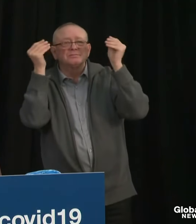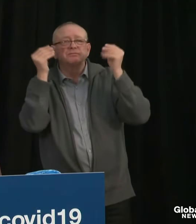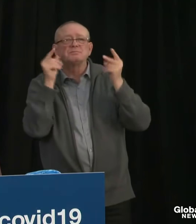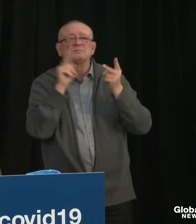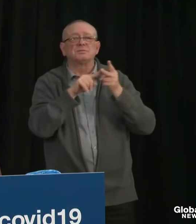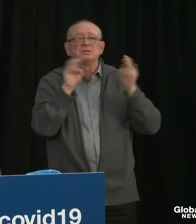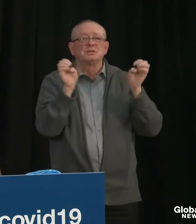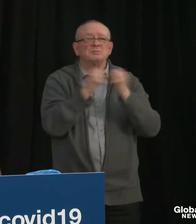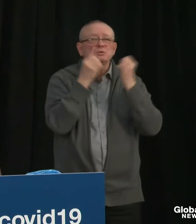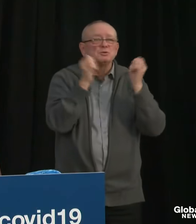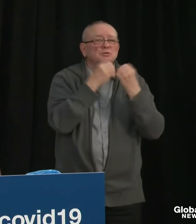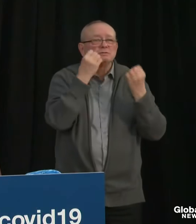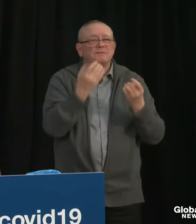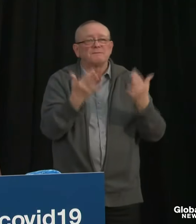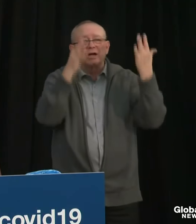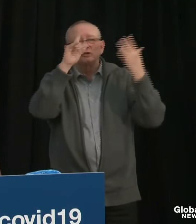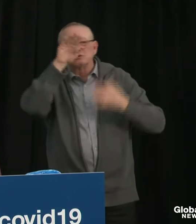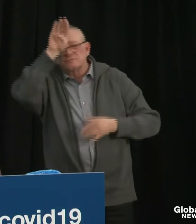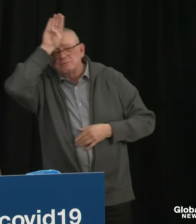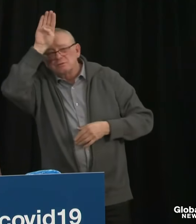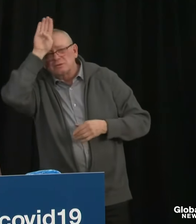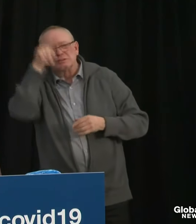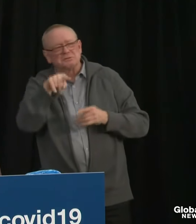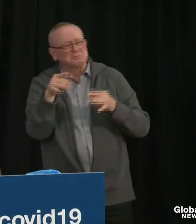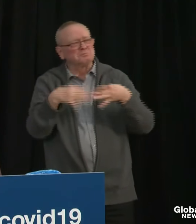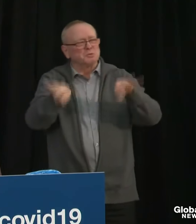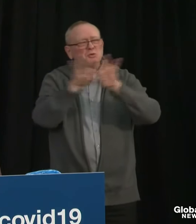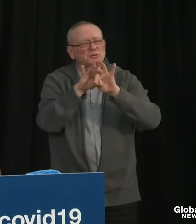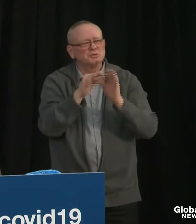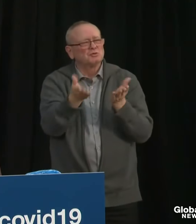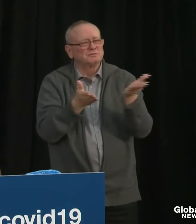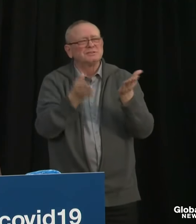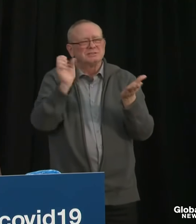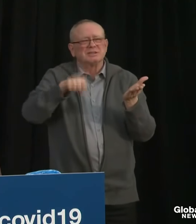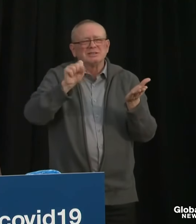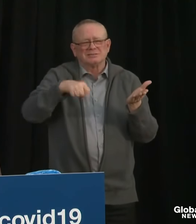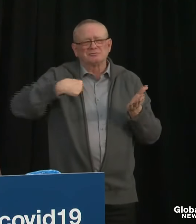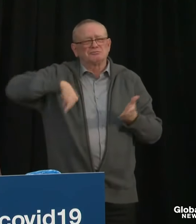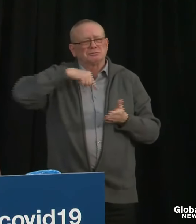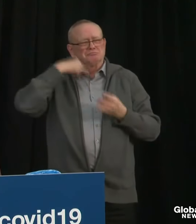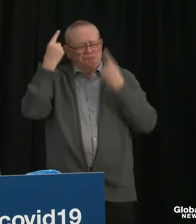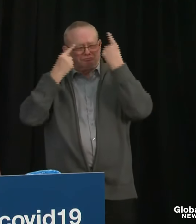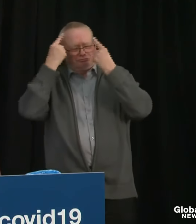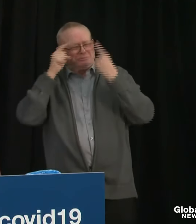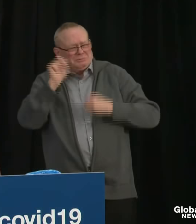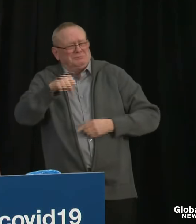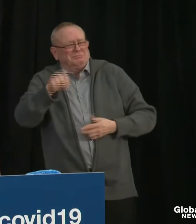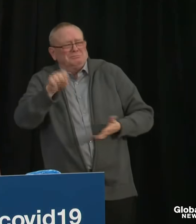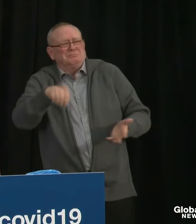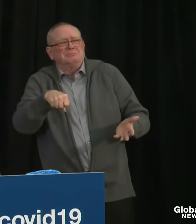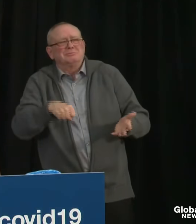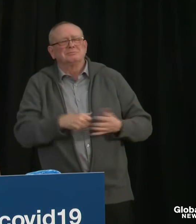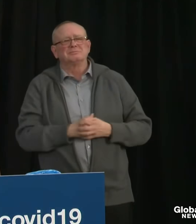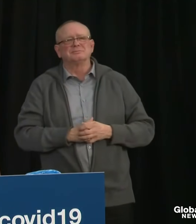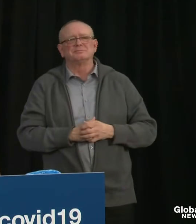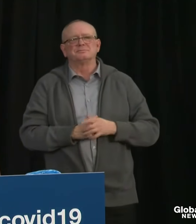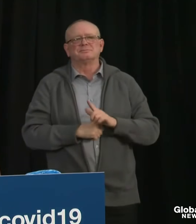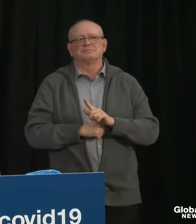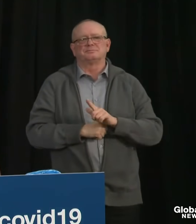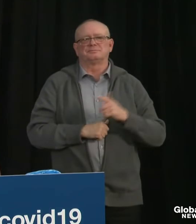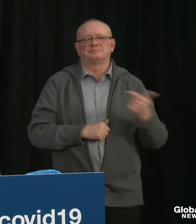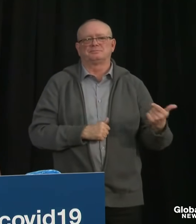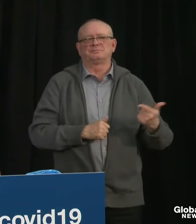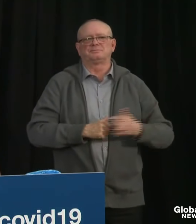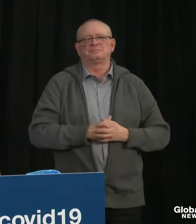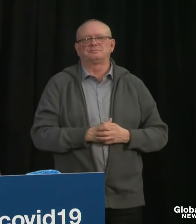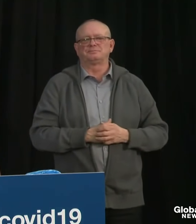provide absolutely critical services, and that has never been in question. All right, we've got time for 3 more questions. Operator, could you put